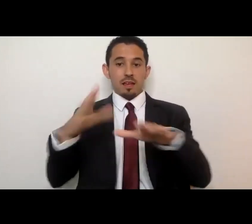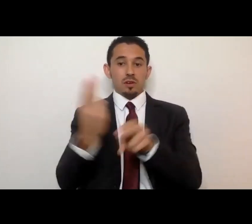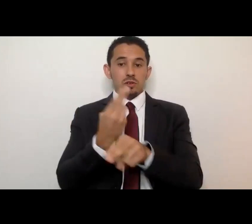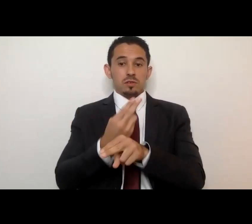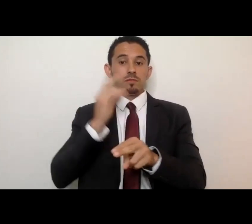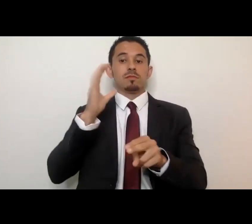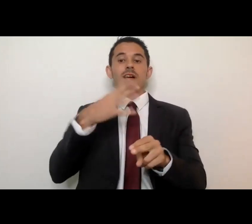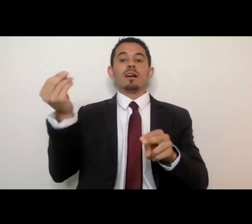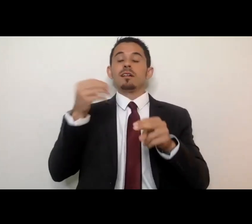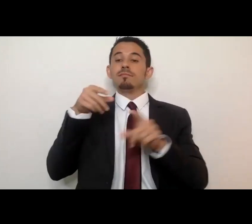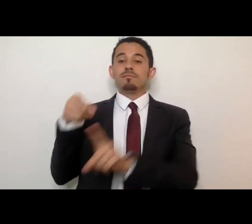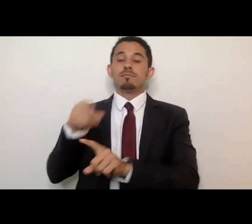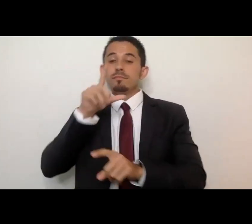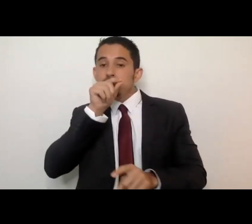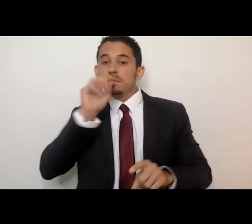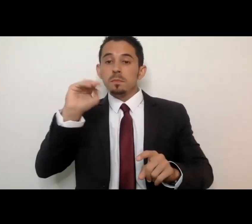and deforestation.